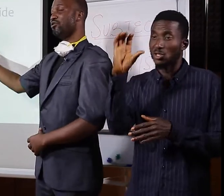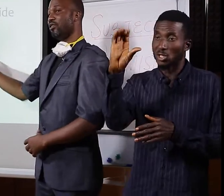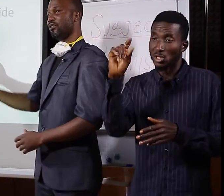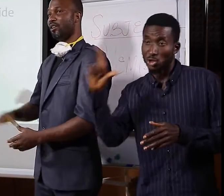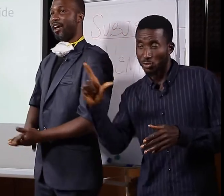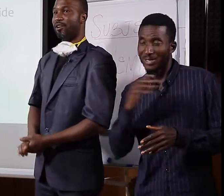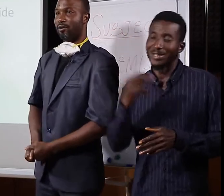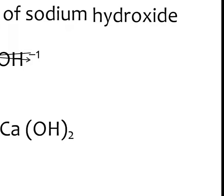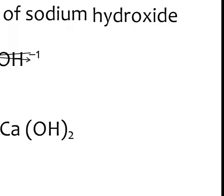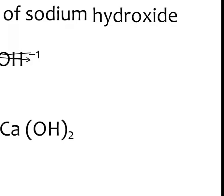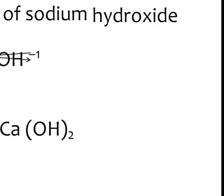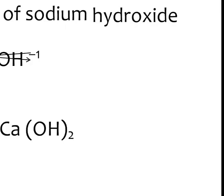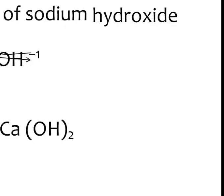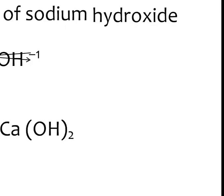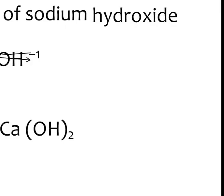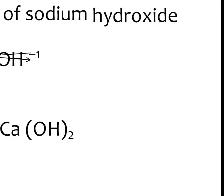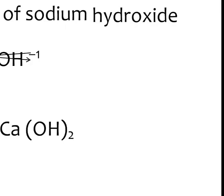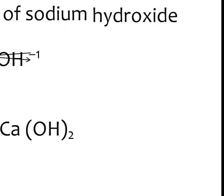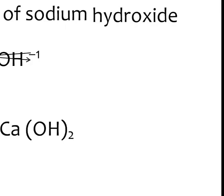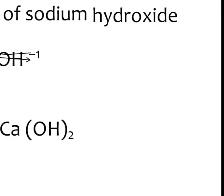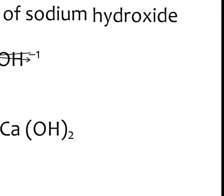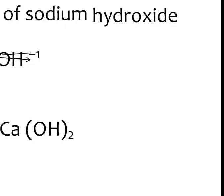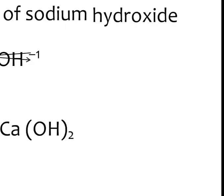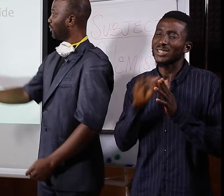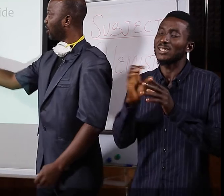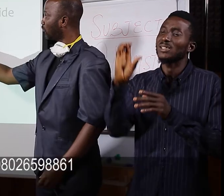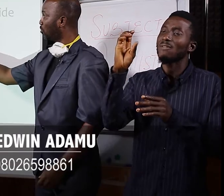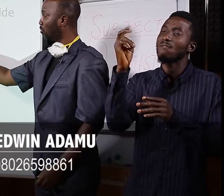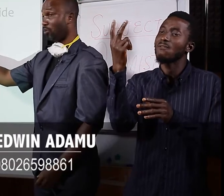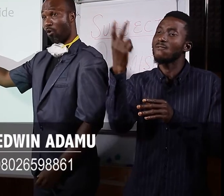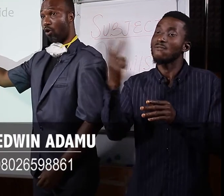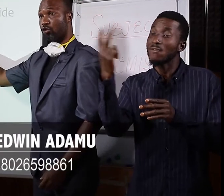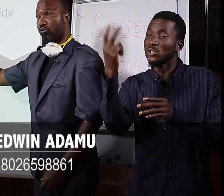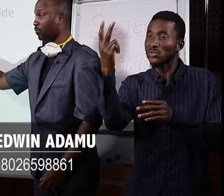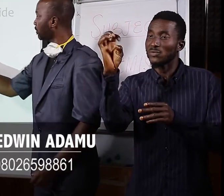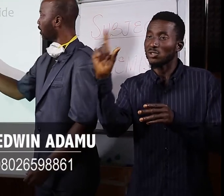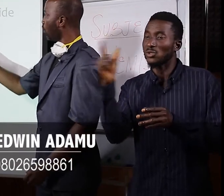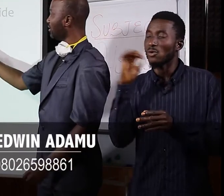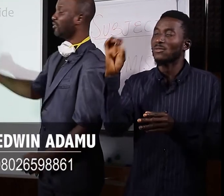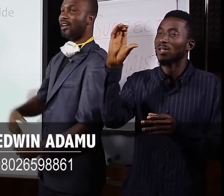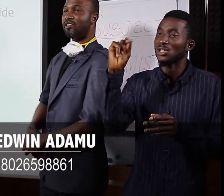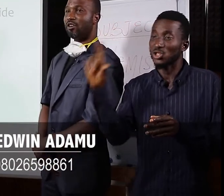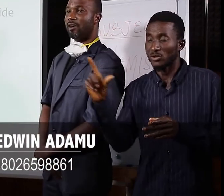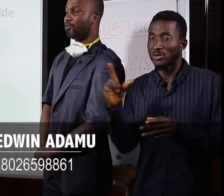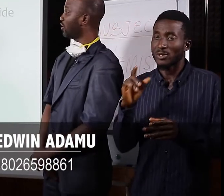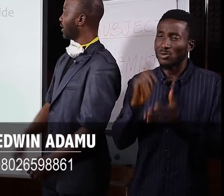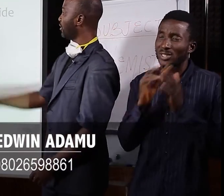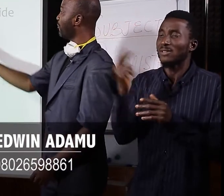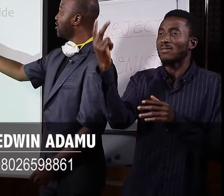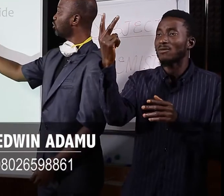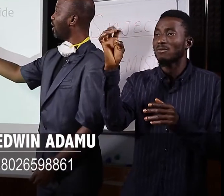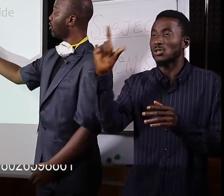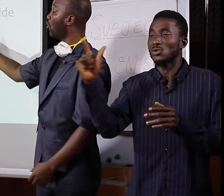is hydroxyl ion. So, what is the valency of calcium? +2 or 2. What is the valency of